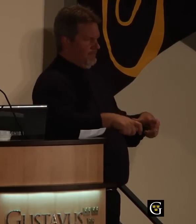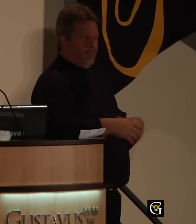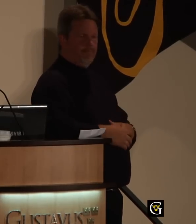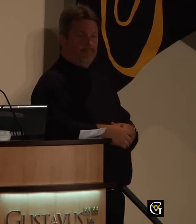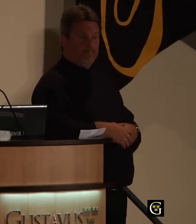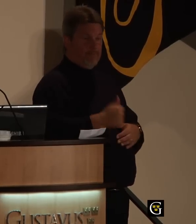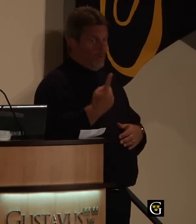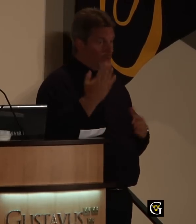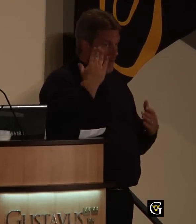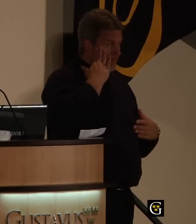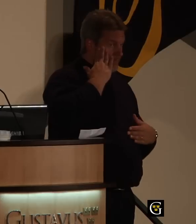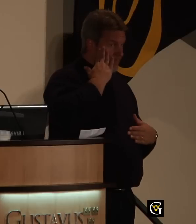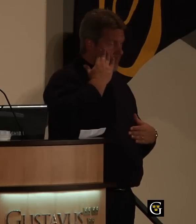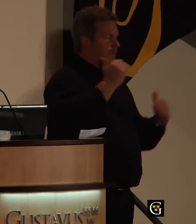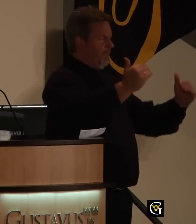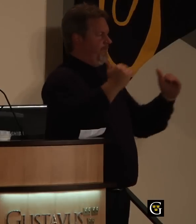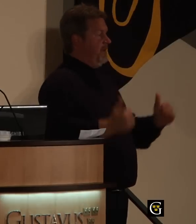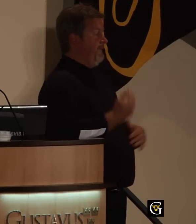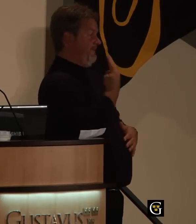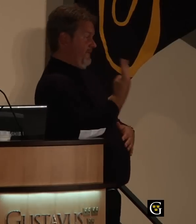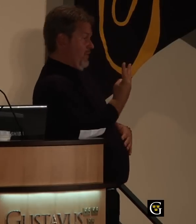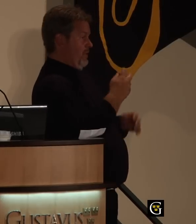Okay, four electrodes.